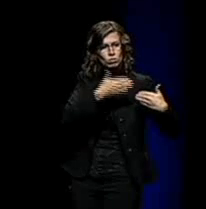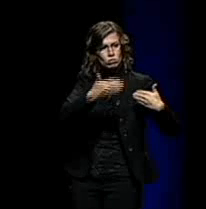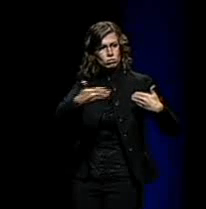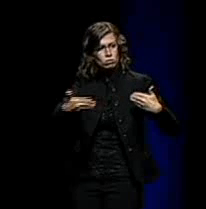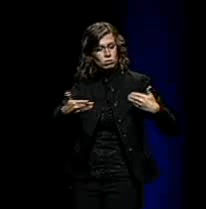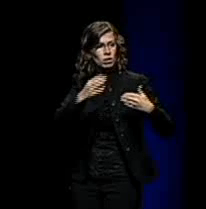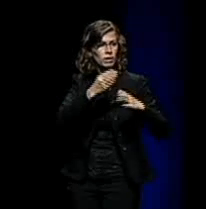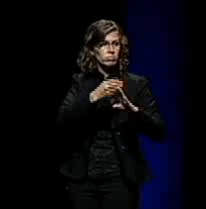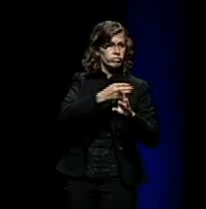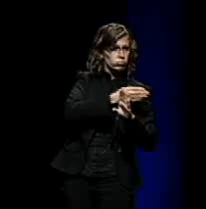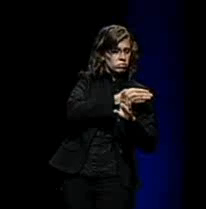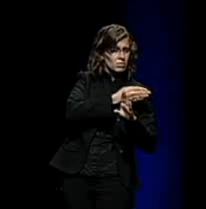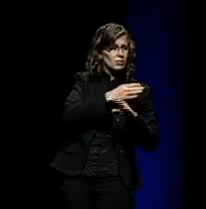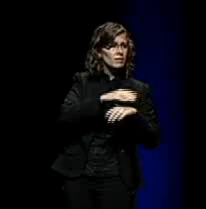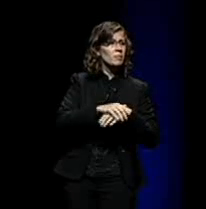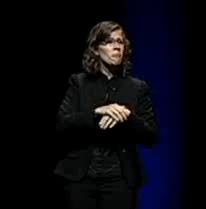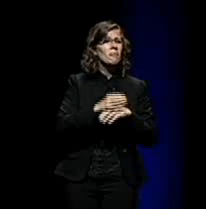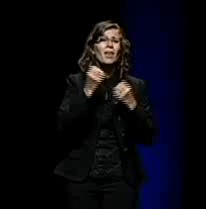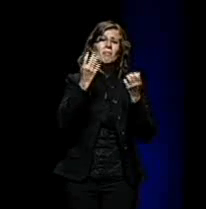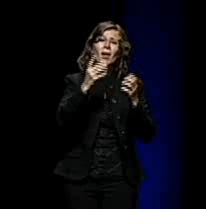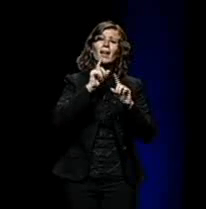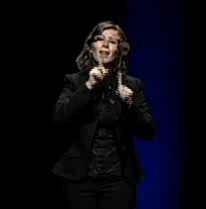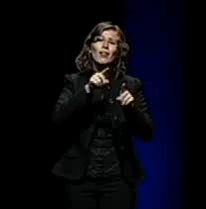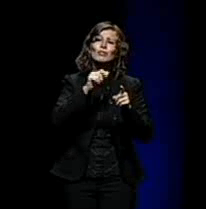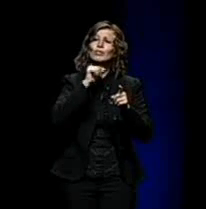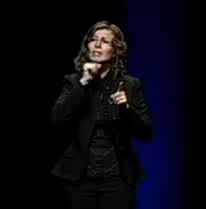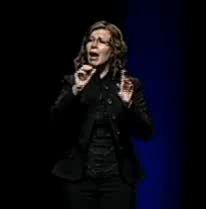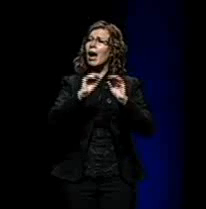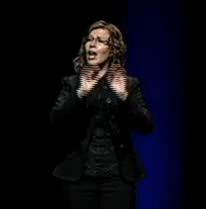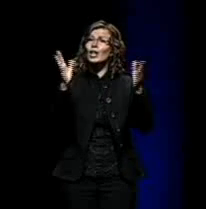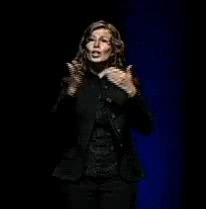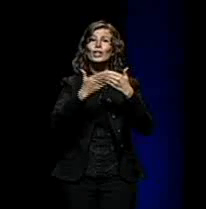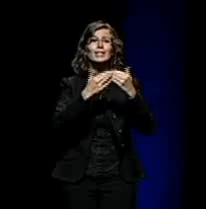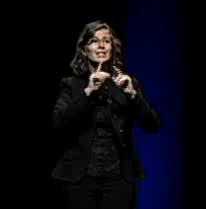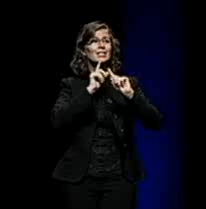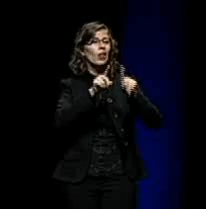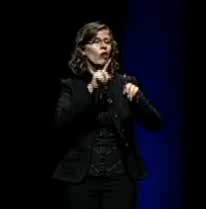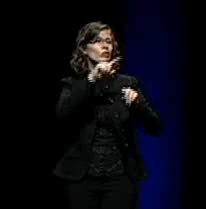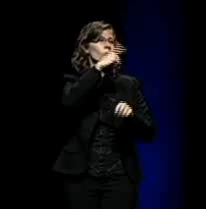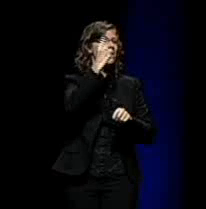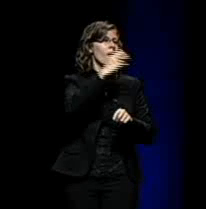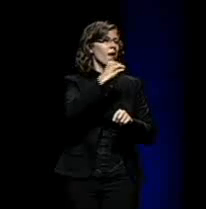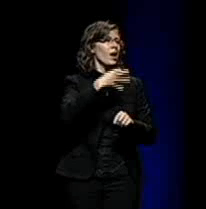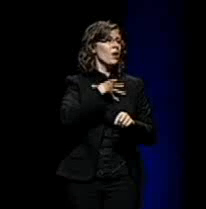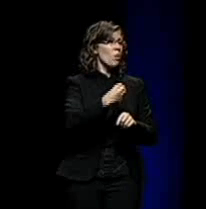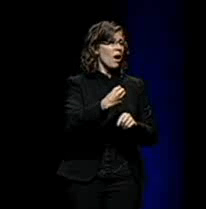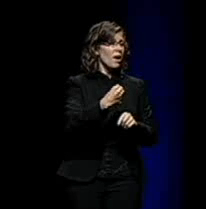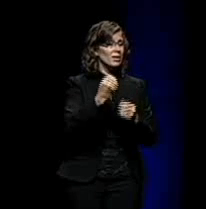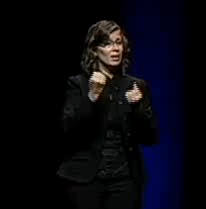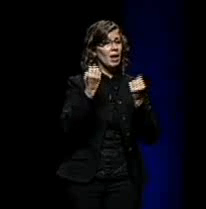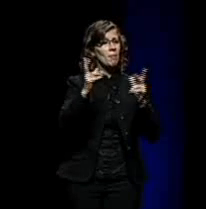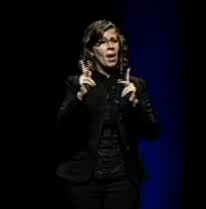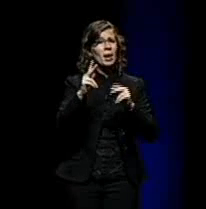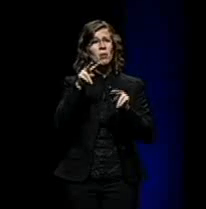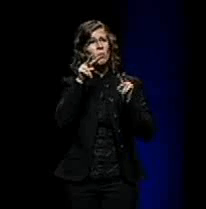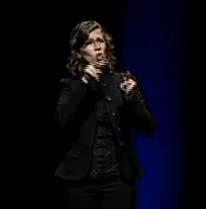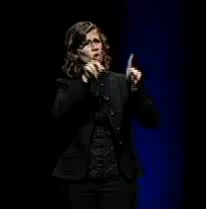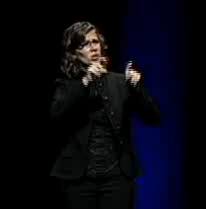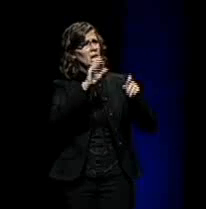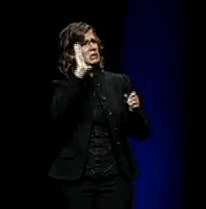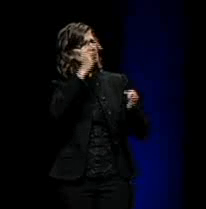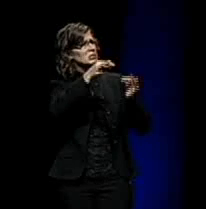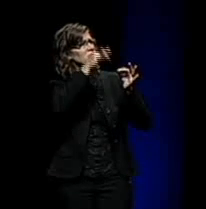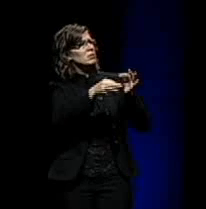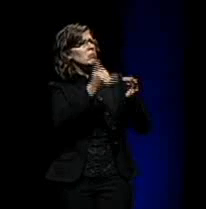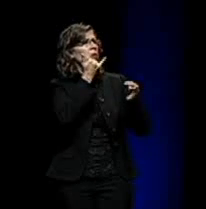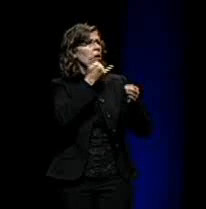as possible. A lot of these answers aren't black and white. A lot of times people think that testing is black and white, but at